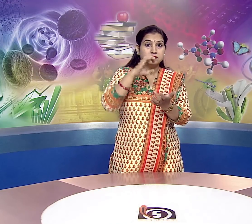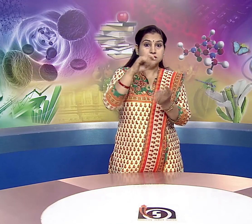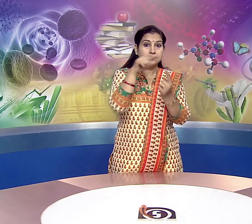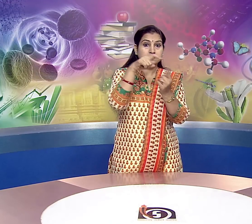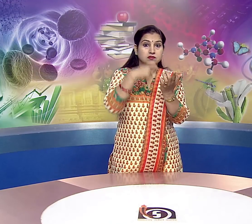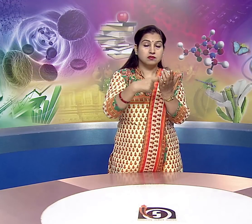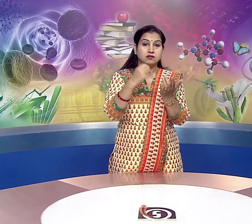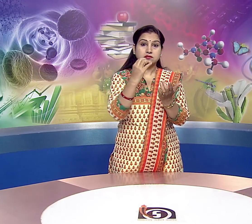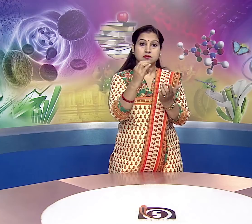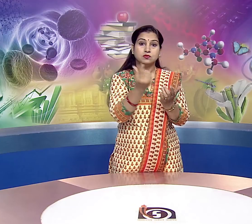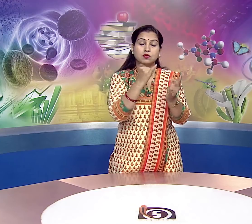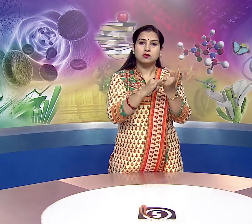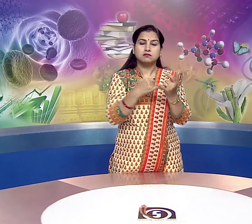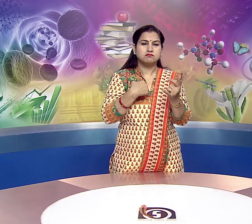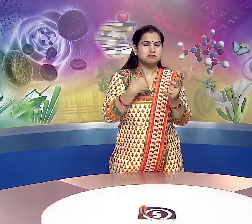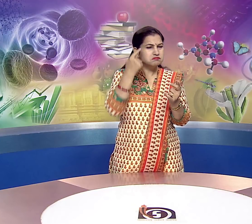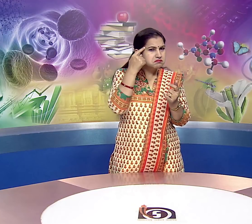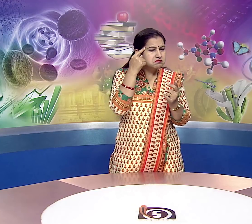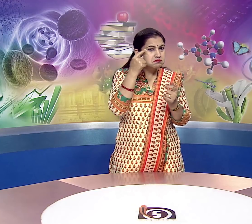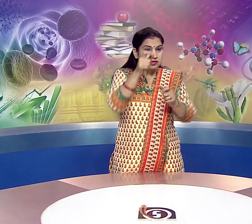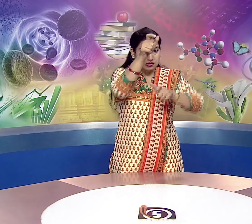I had no chance to study human beings.